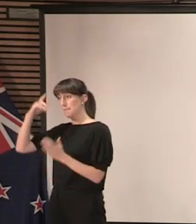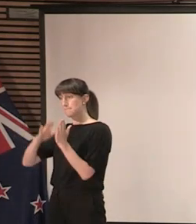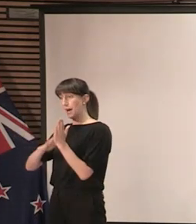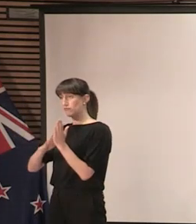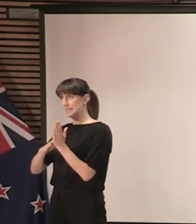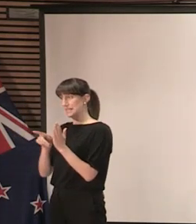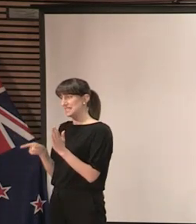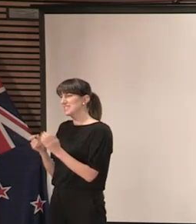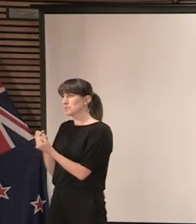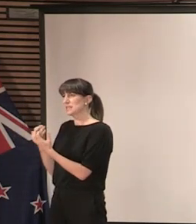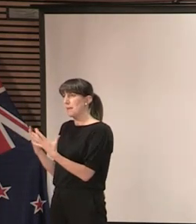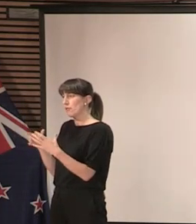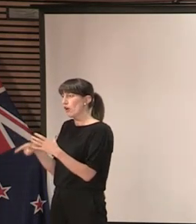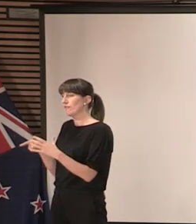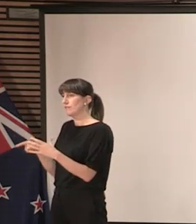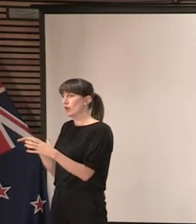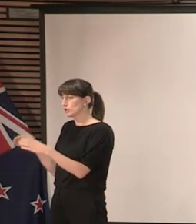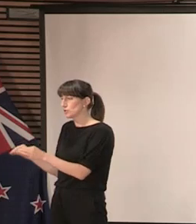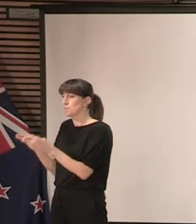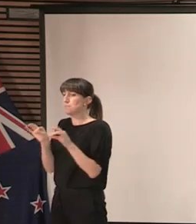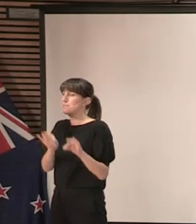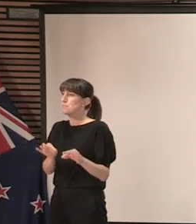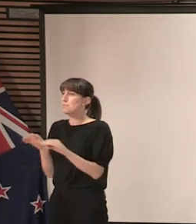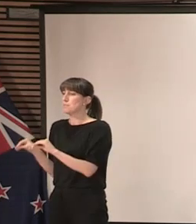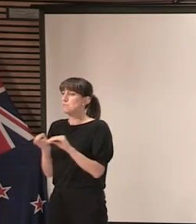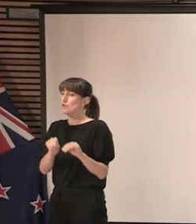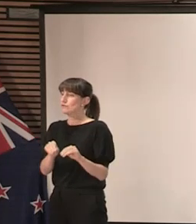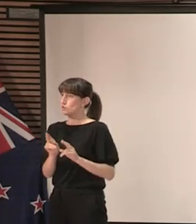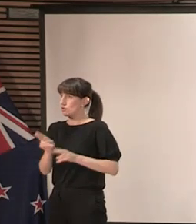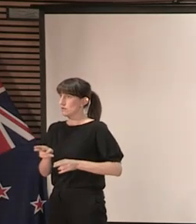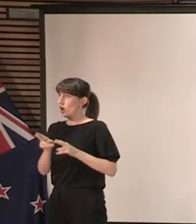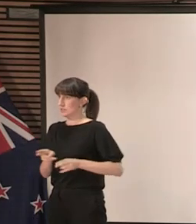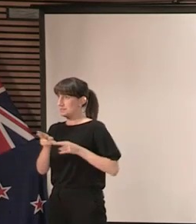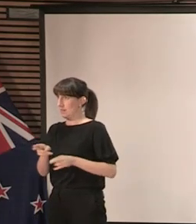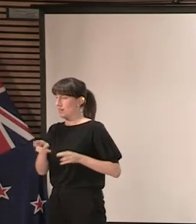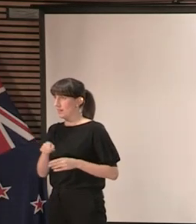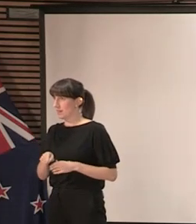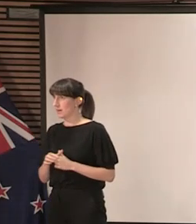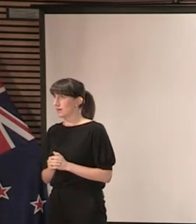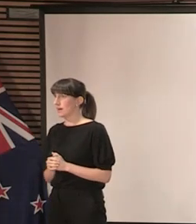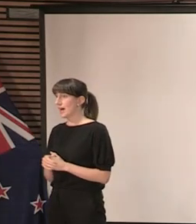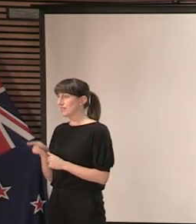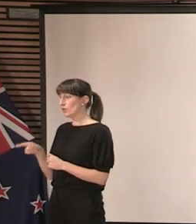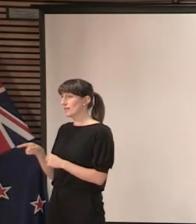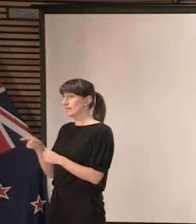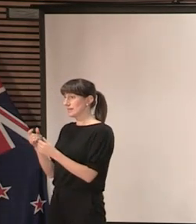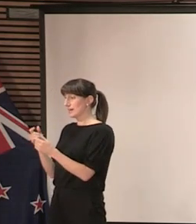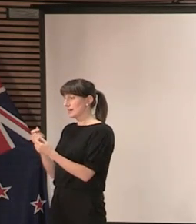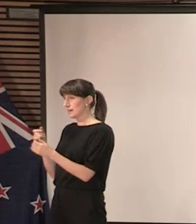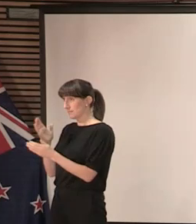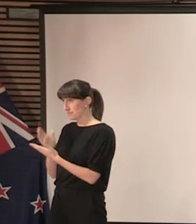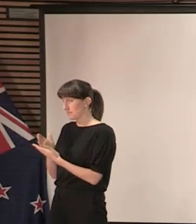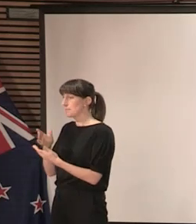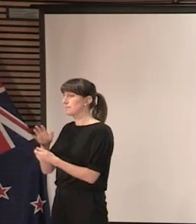and continue to be in precautionary self-isolation following close contact with people who are confirmed COVID-19